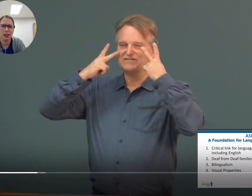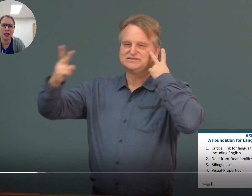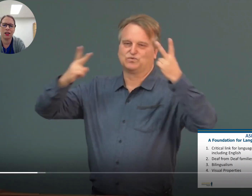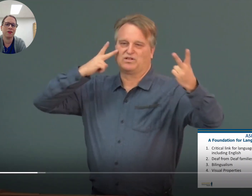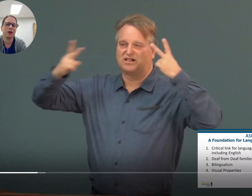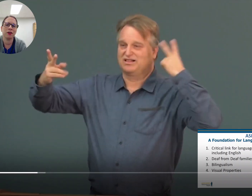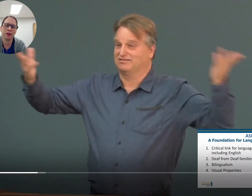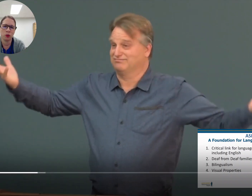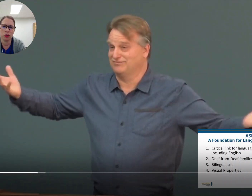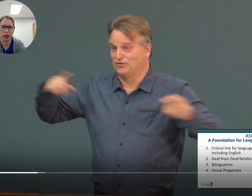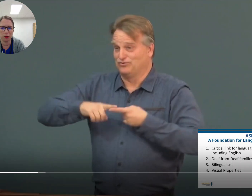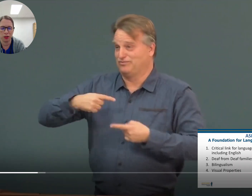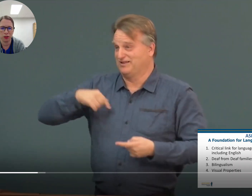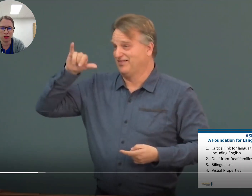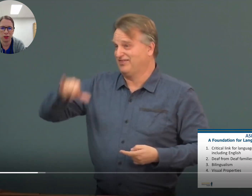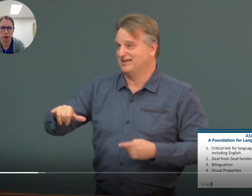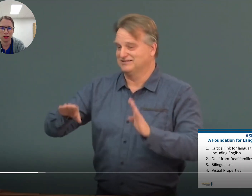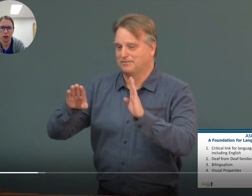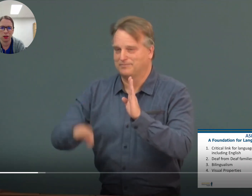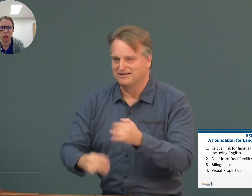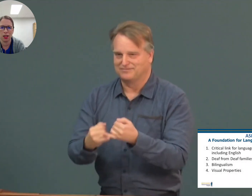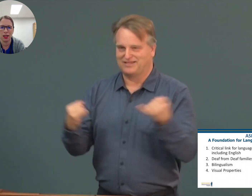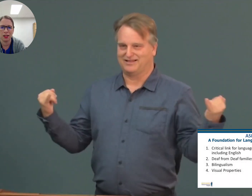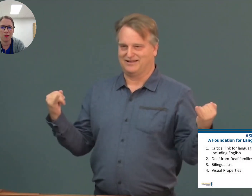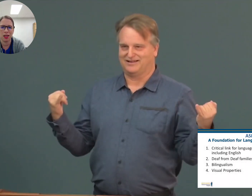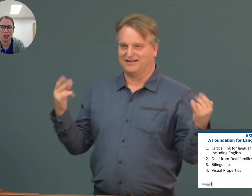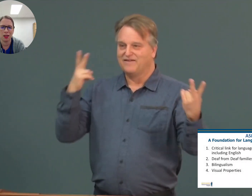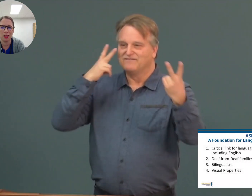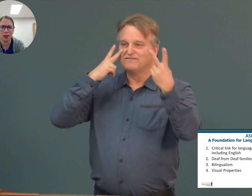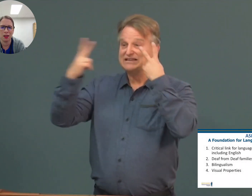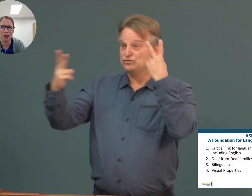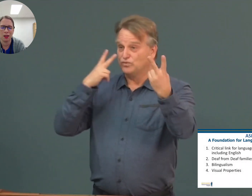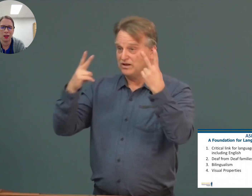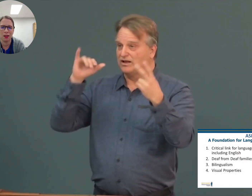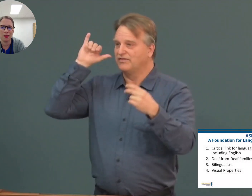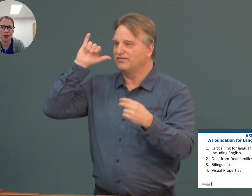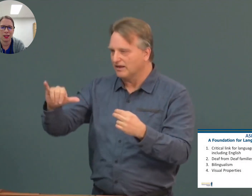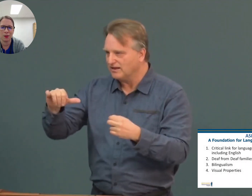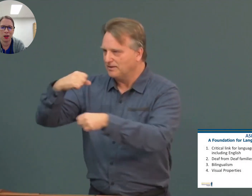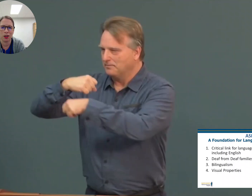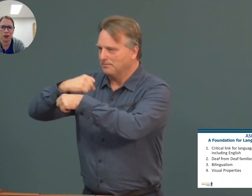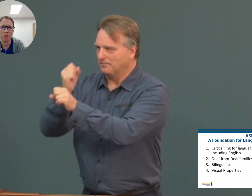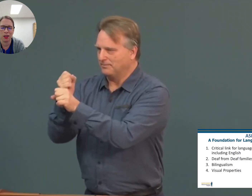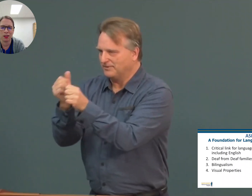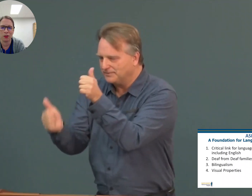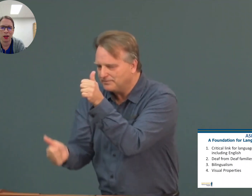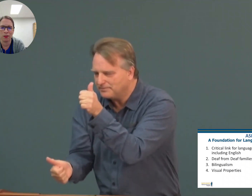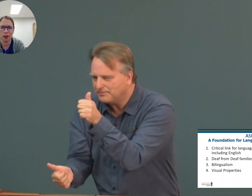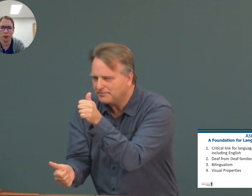ASL is a very visual language. And to me, that's the marker that makes it great for deaf